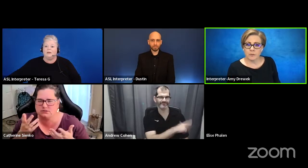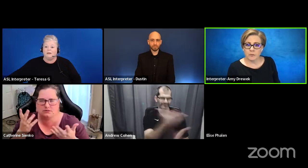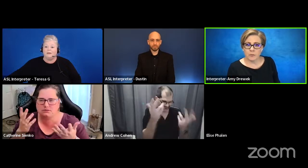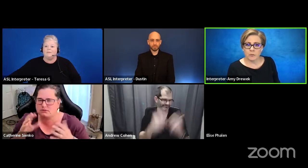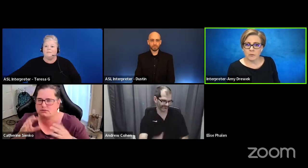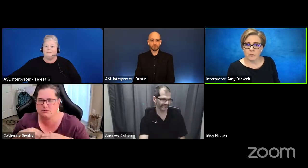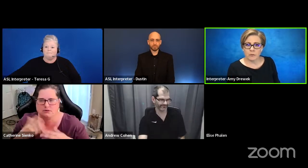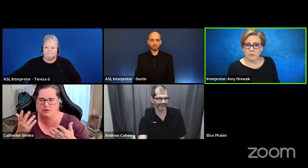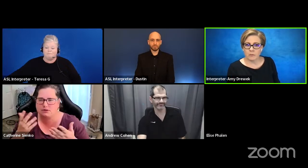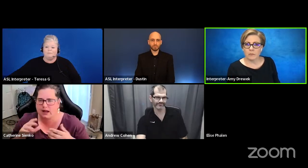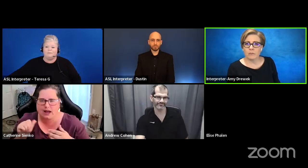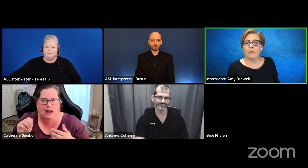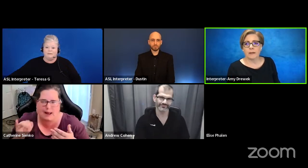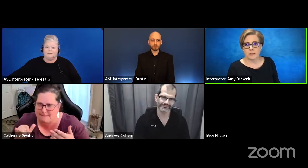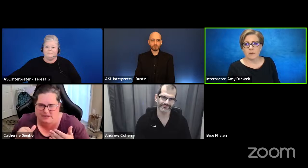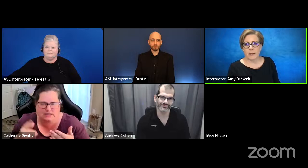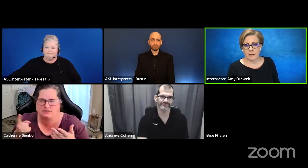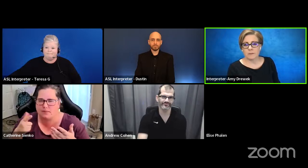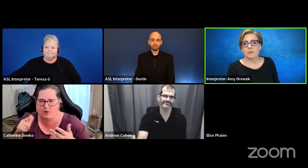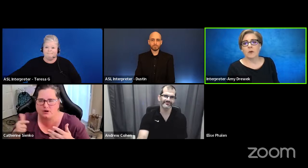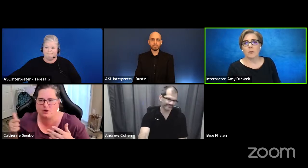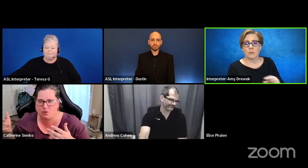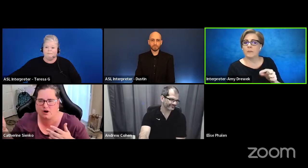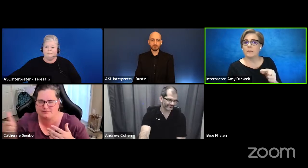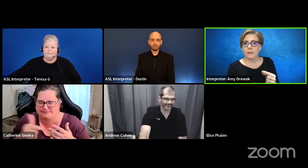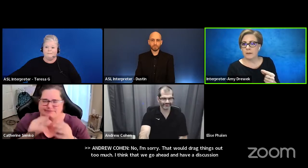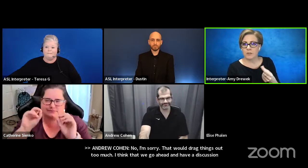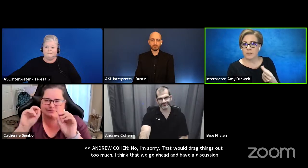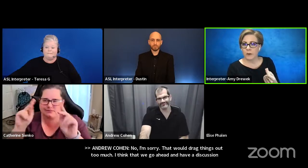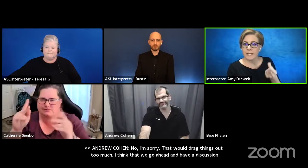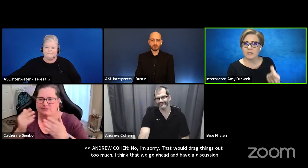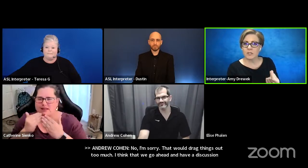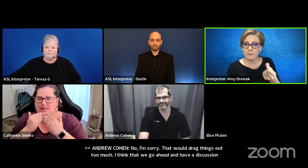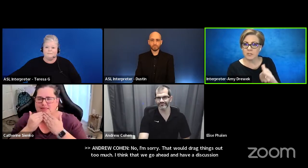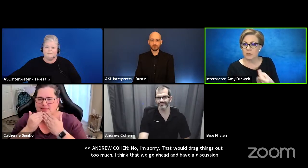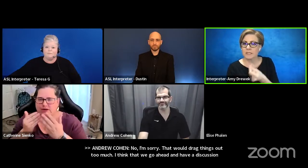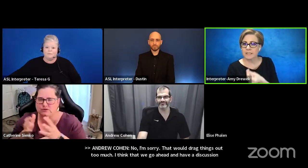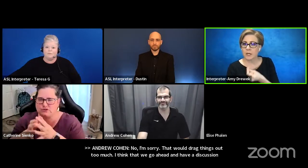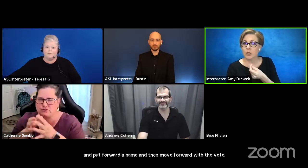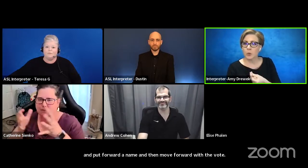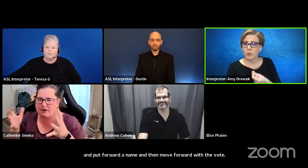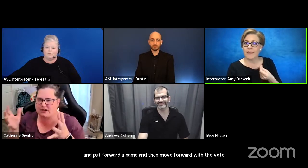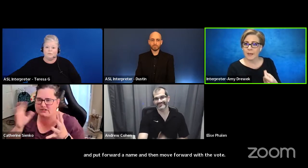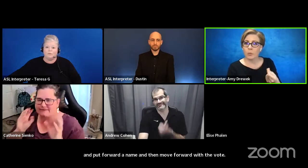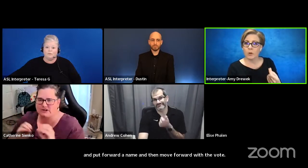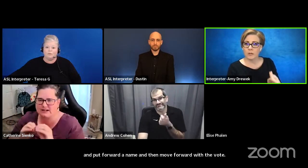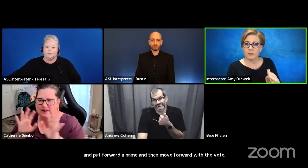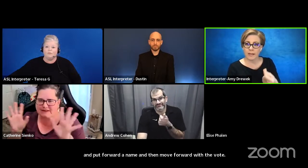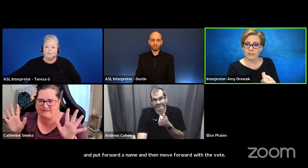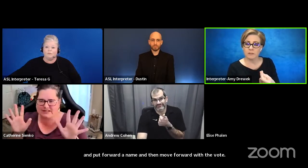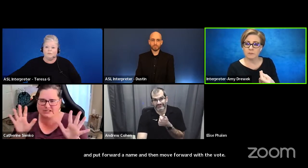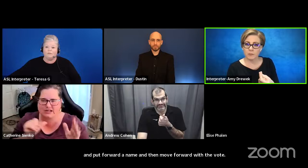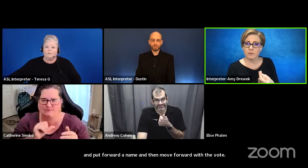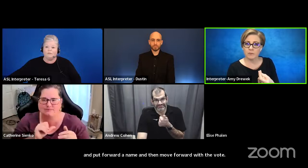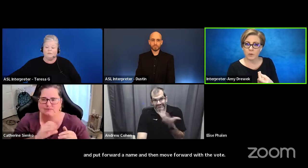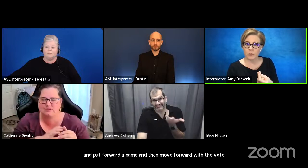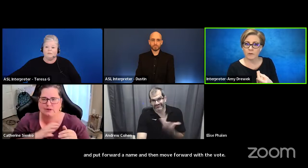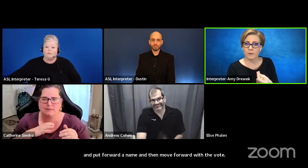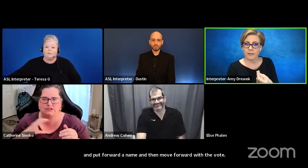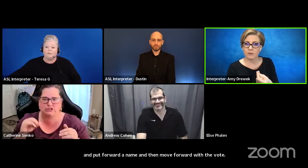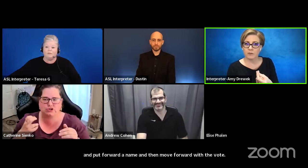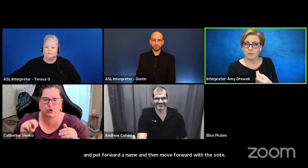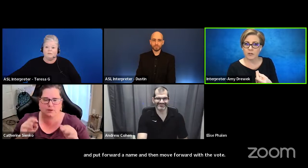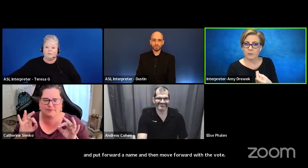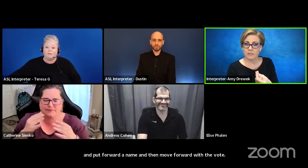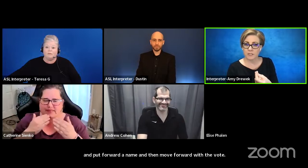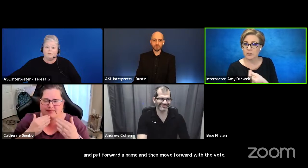Okay, we'll go to, right, okay. So each commissioner would say who they would like to